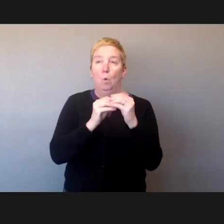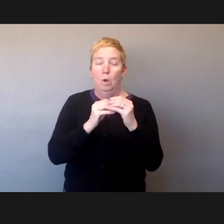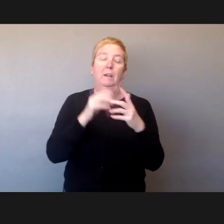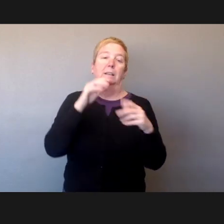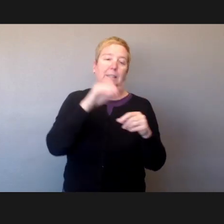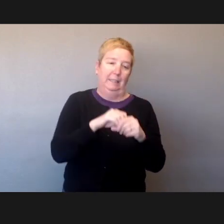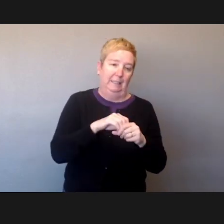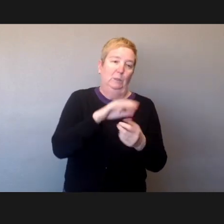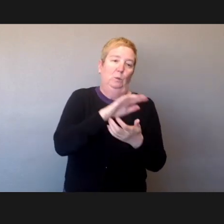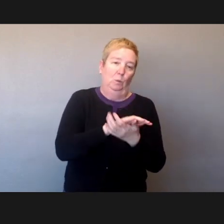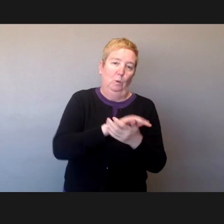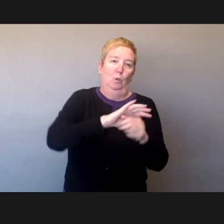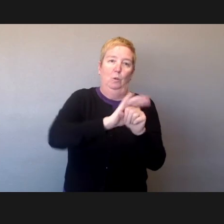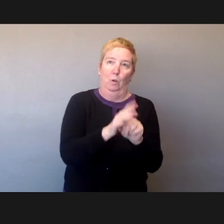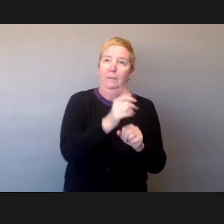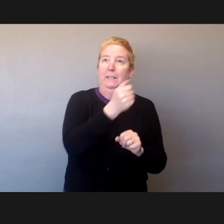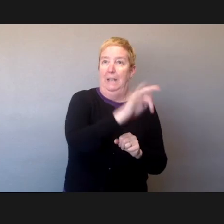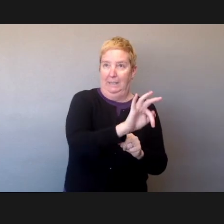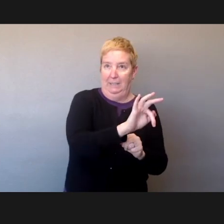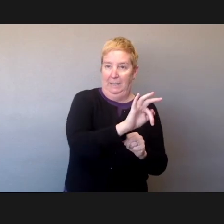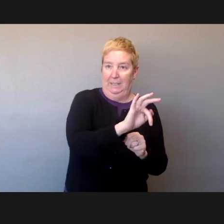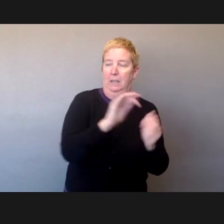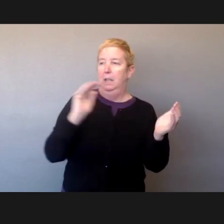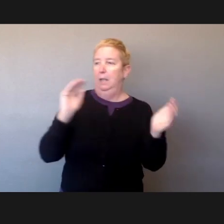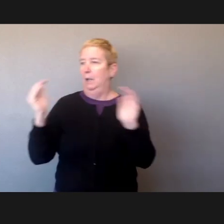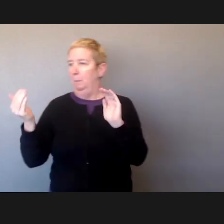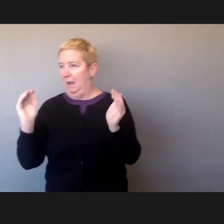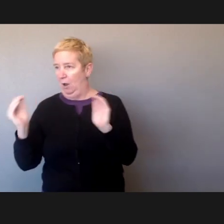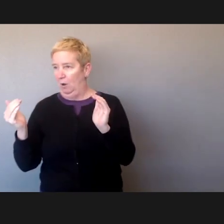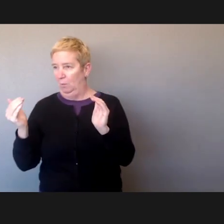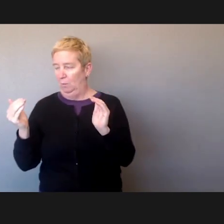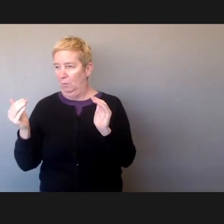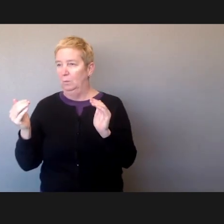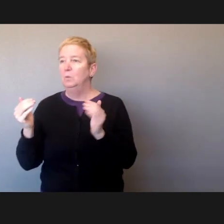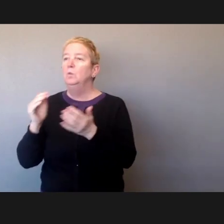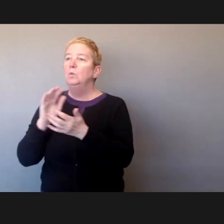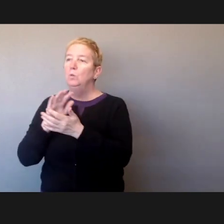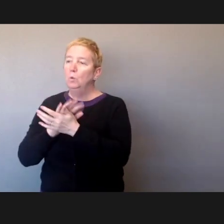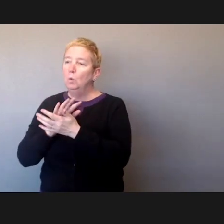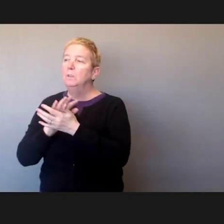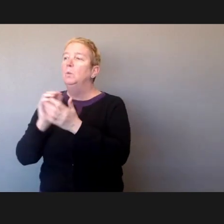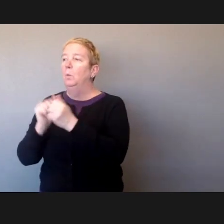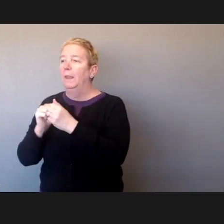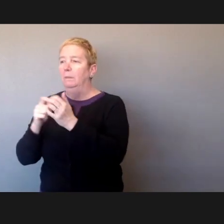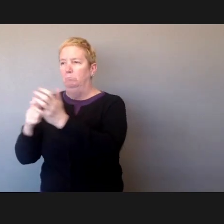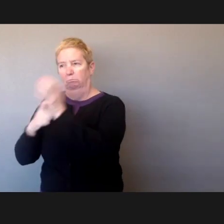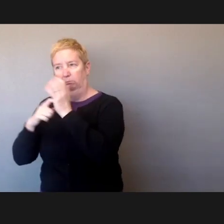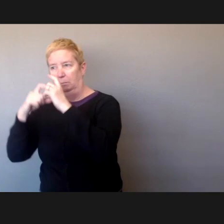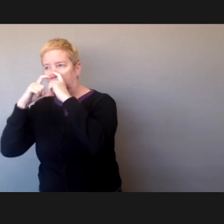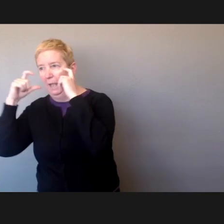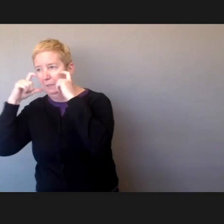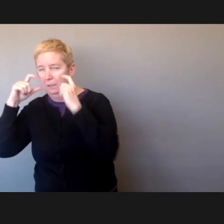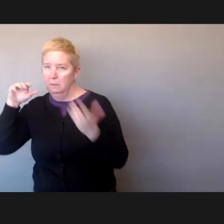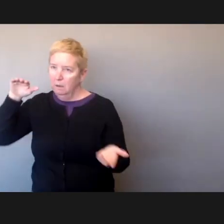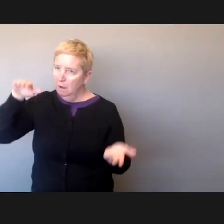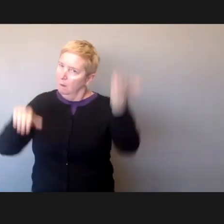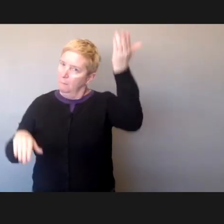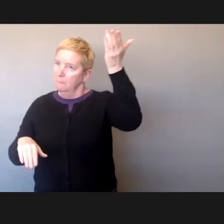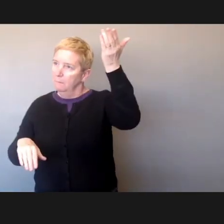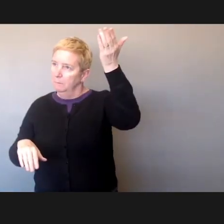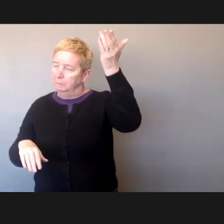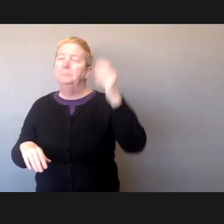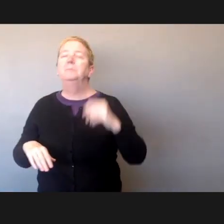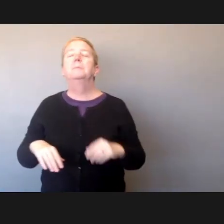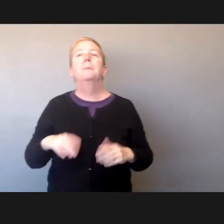COVID-19 cases when compared to schools with mandatory masking. The data also show